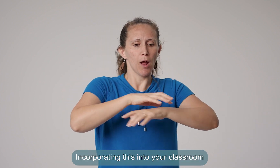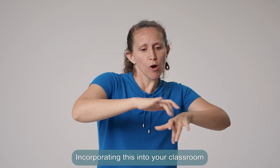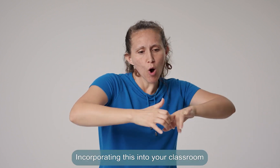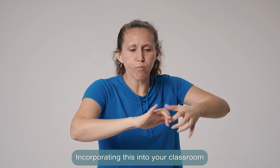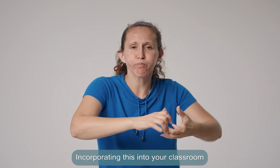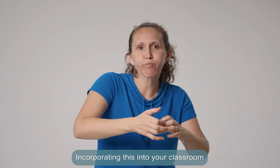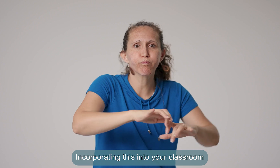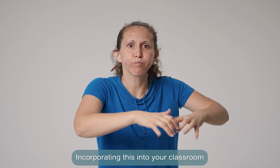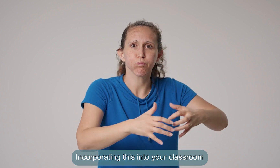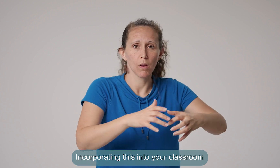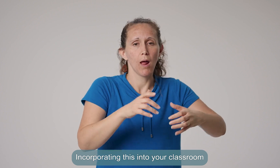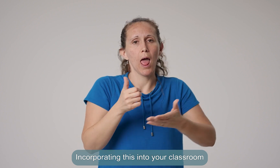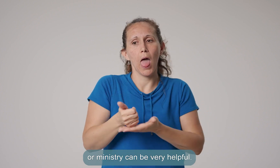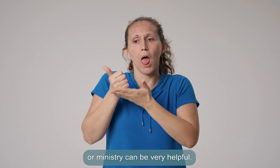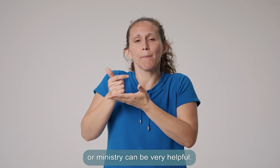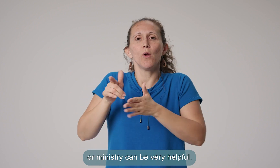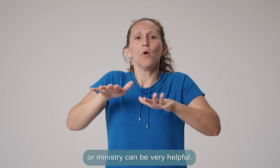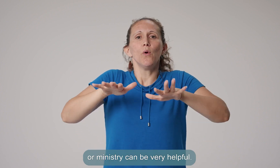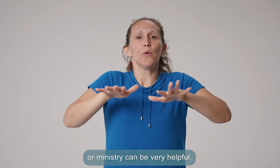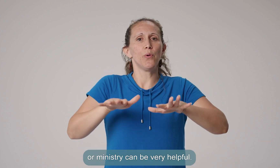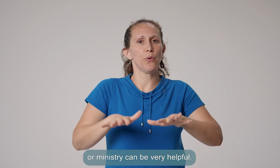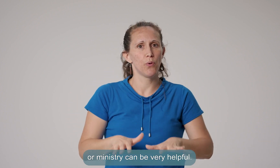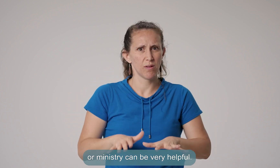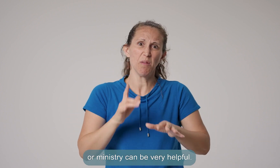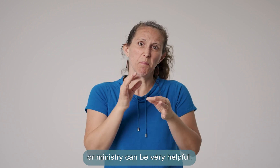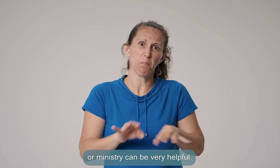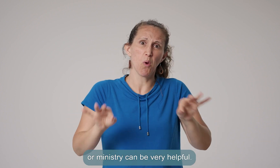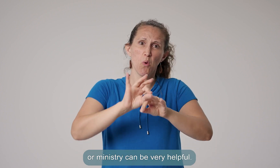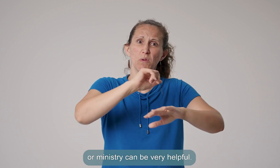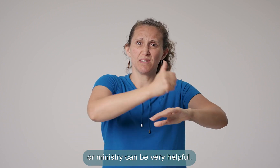Incorporating this into your classroom or ministry can be very helpful.